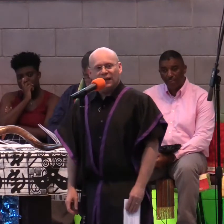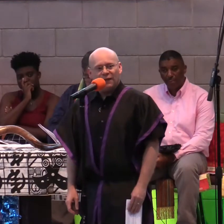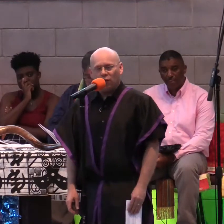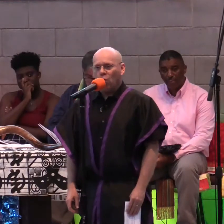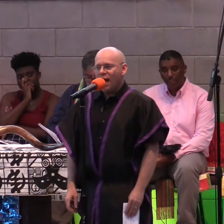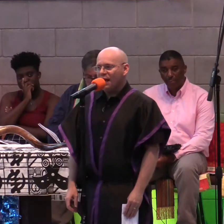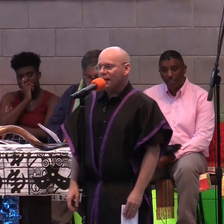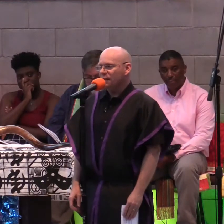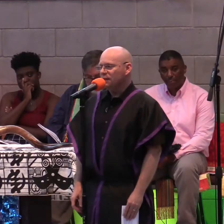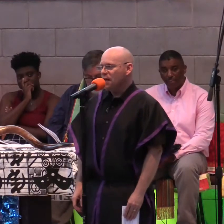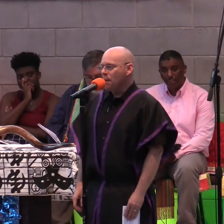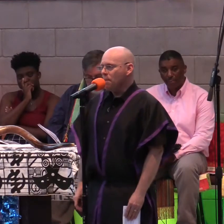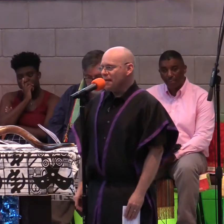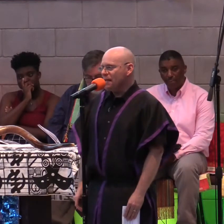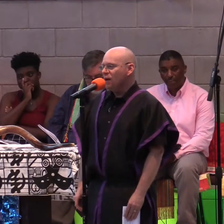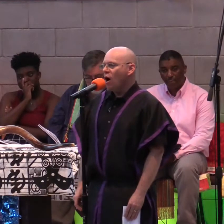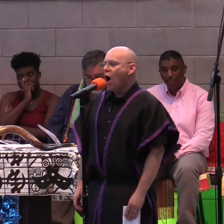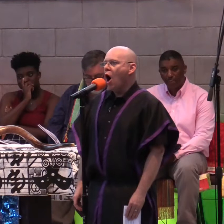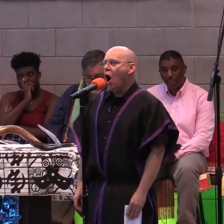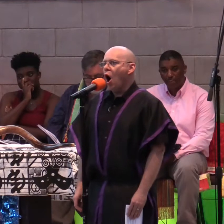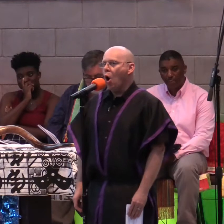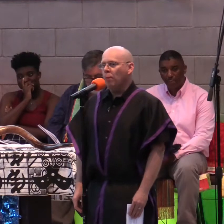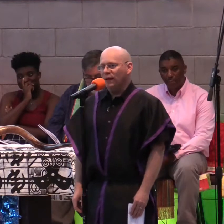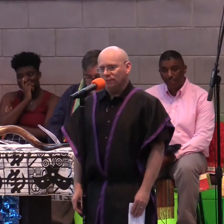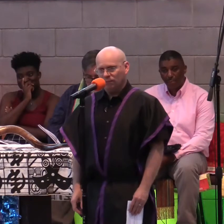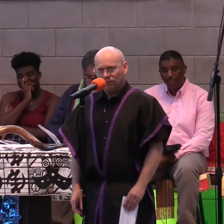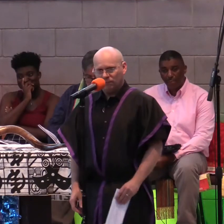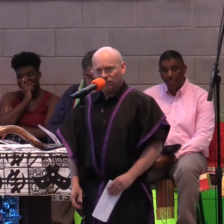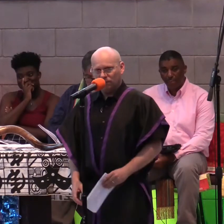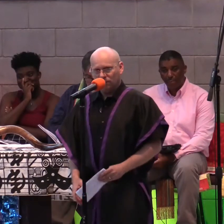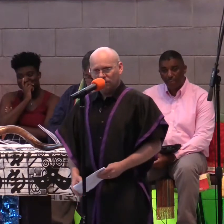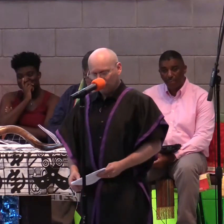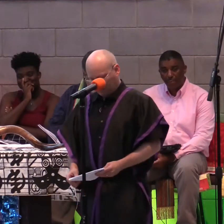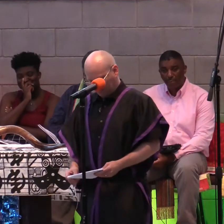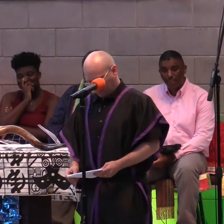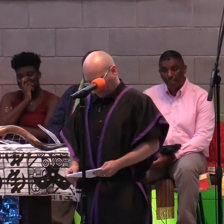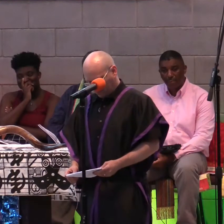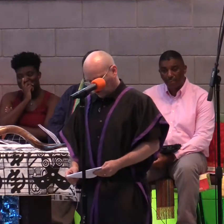And let the way be open.